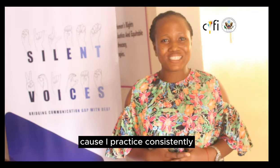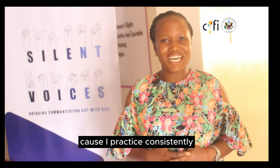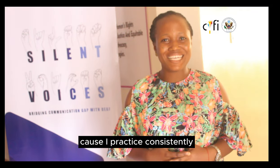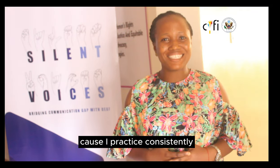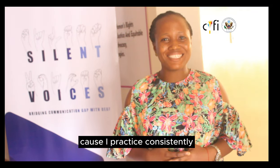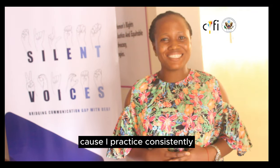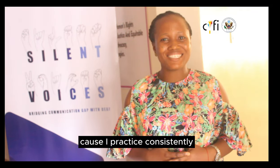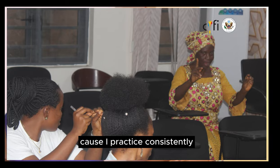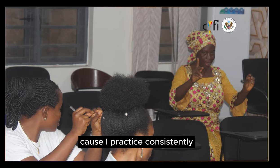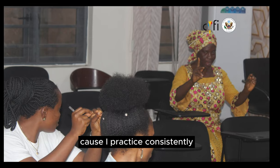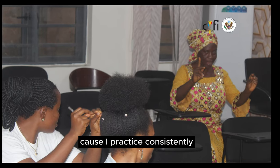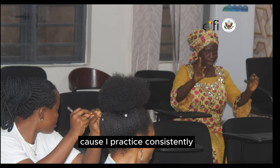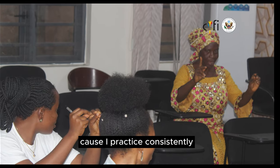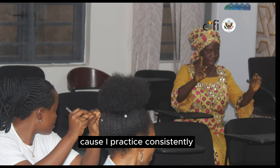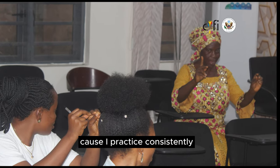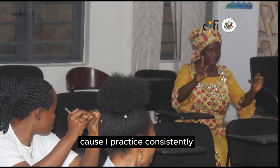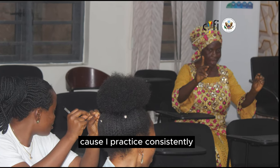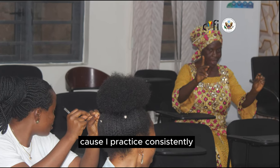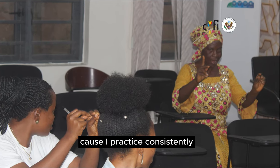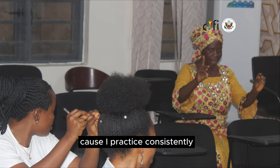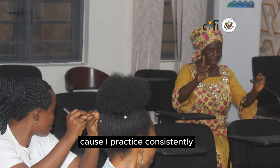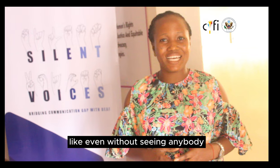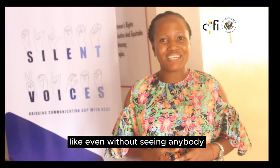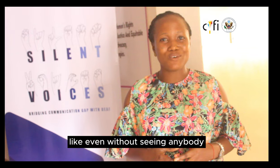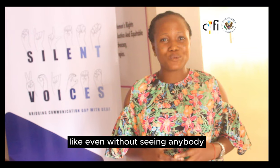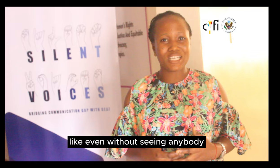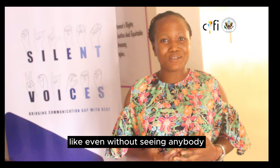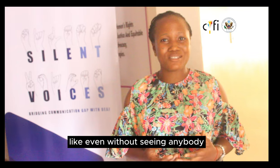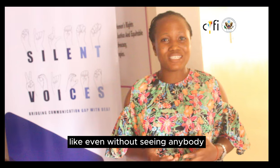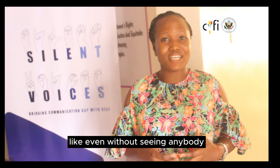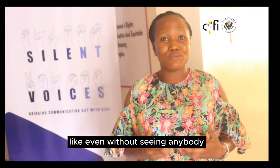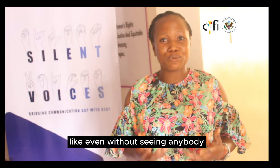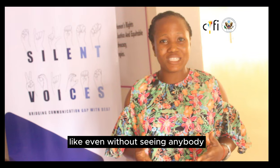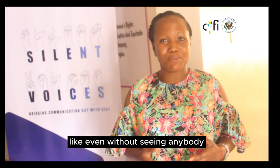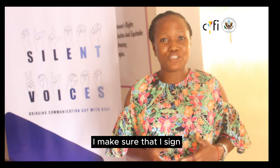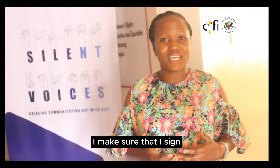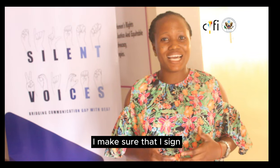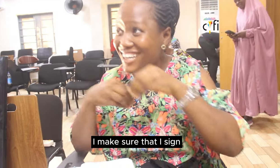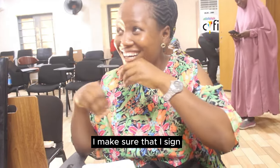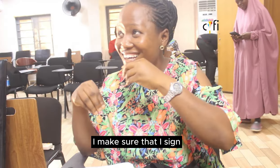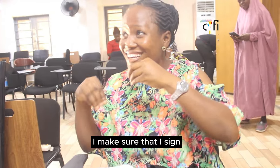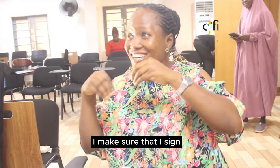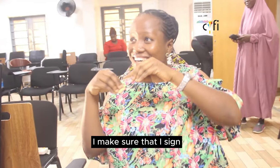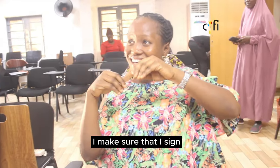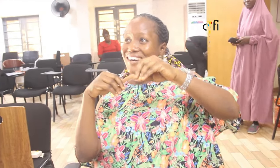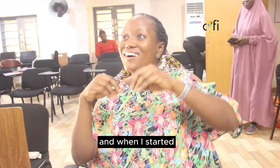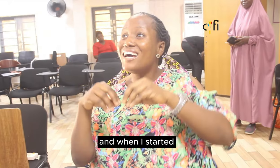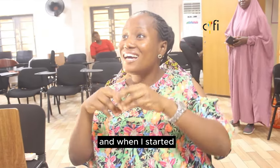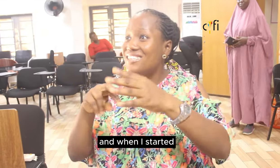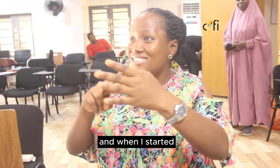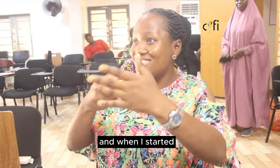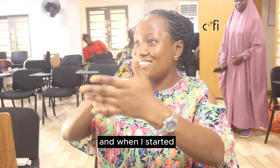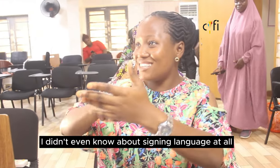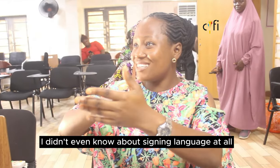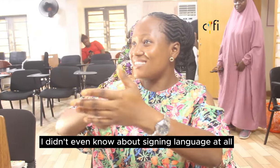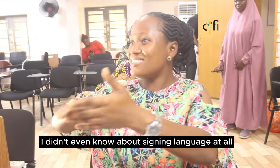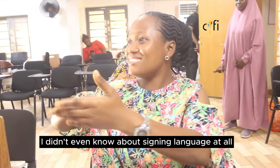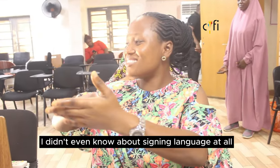Because I practice consistently, like even without seeing anybody, I make sure that I sign. And when I started, I didn't even know about